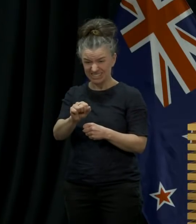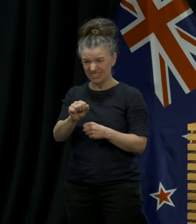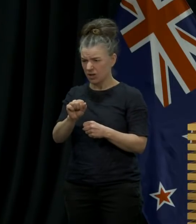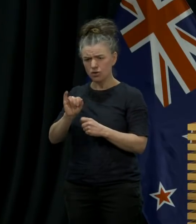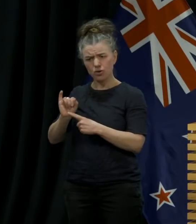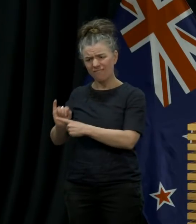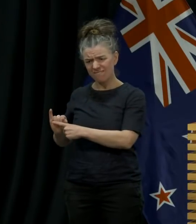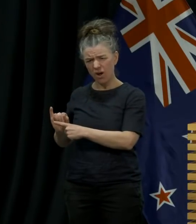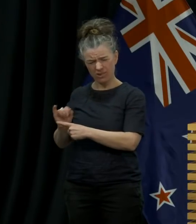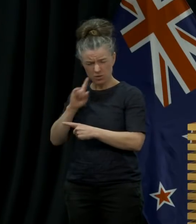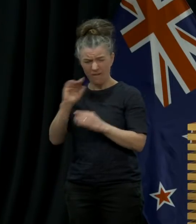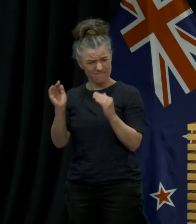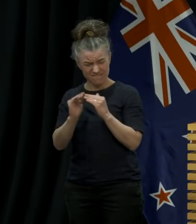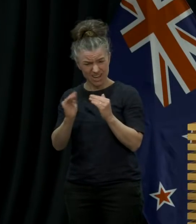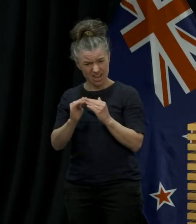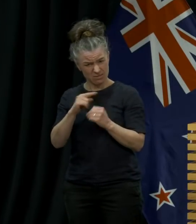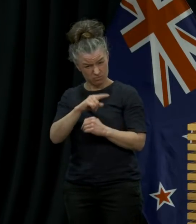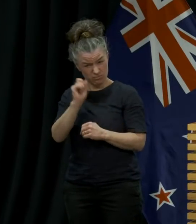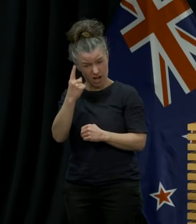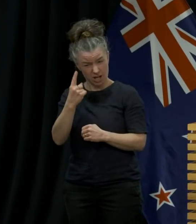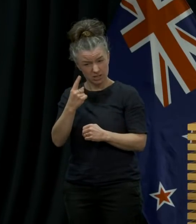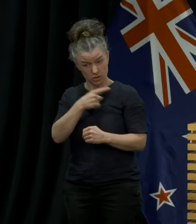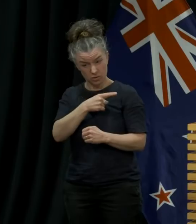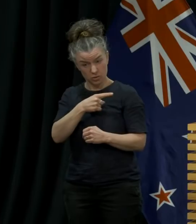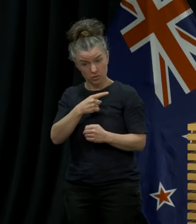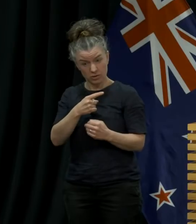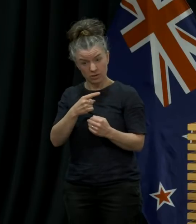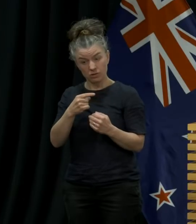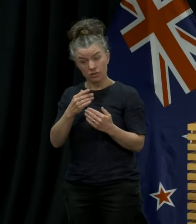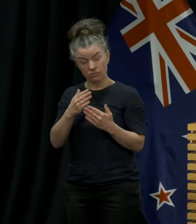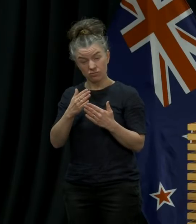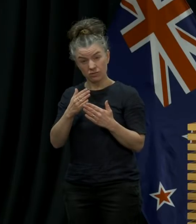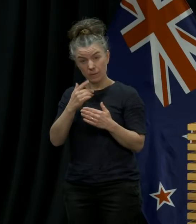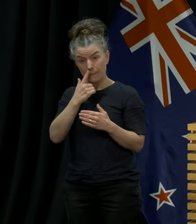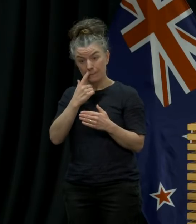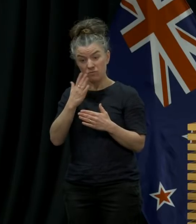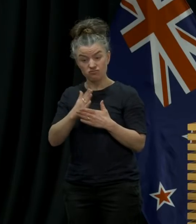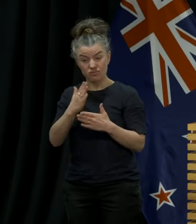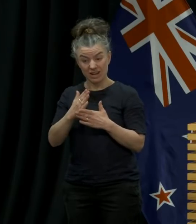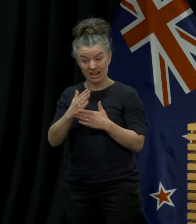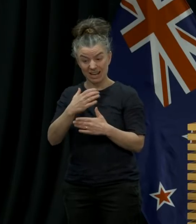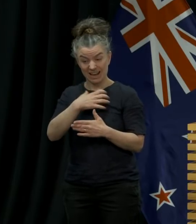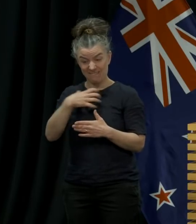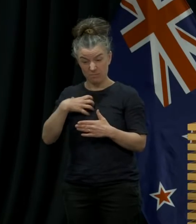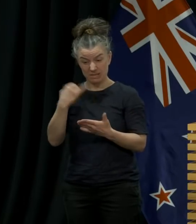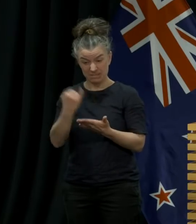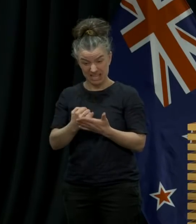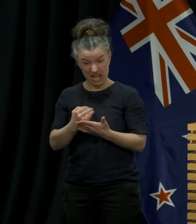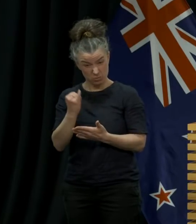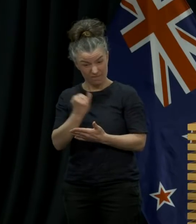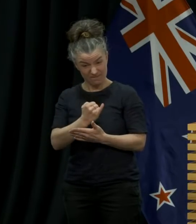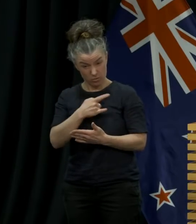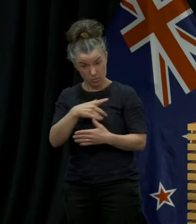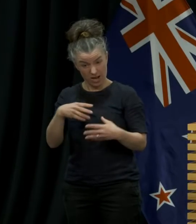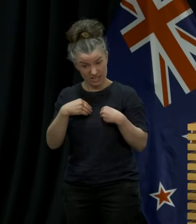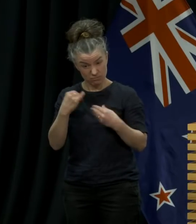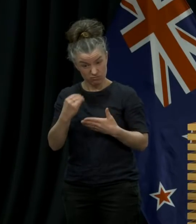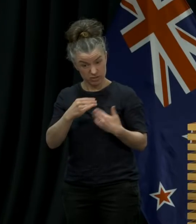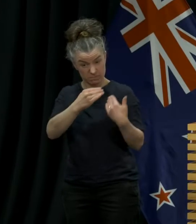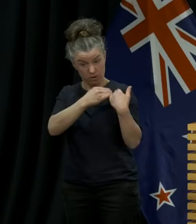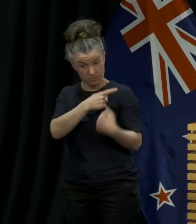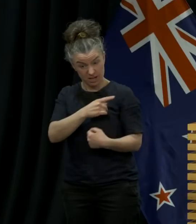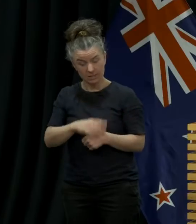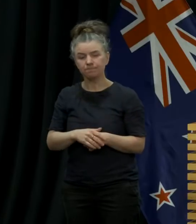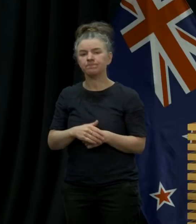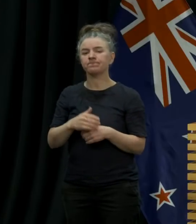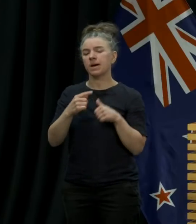you recognise how unfair that is and take some responsibility because it was effectively a government botch up? So what do you say to those people? My job is to